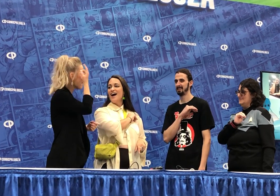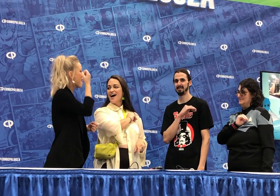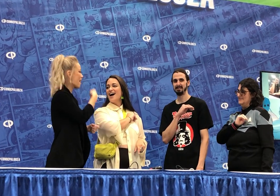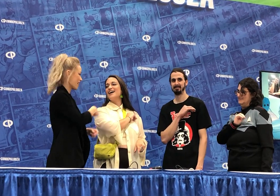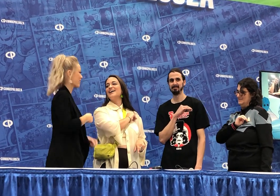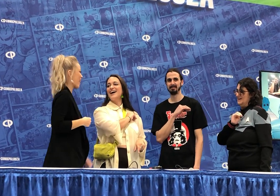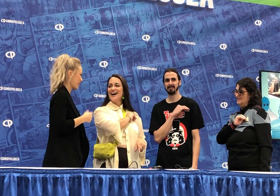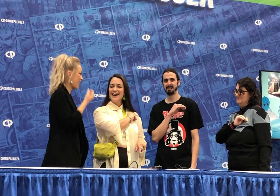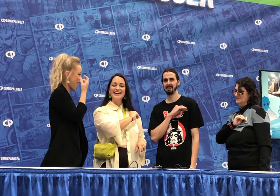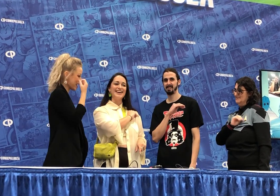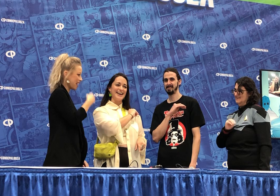sheriff.